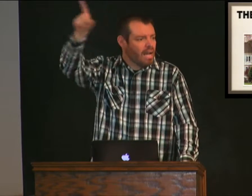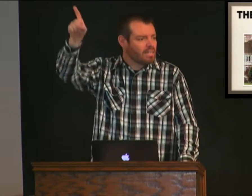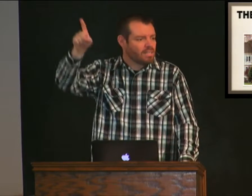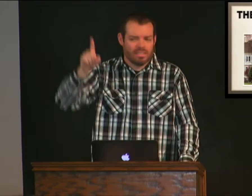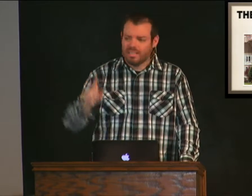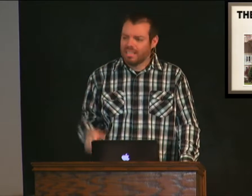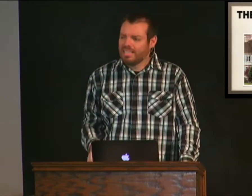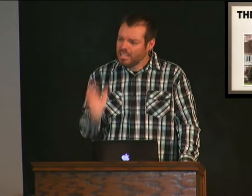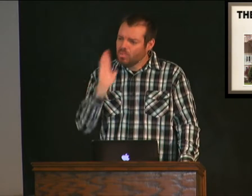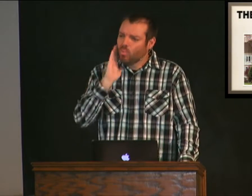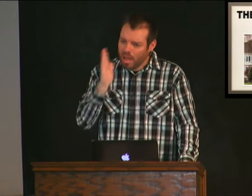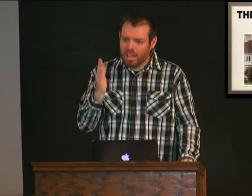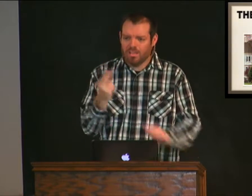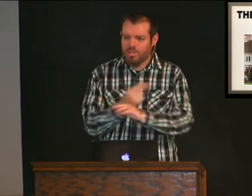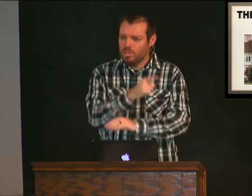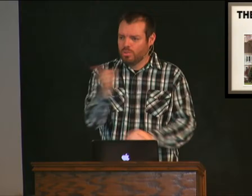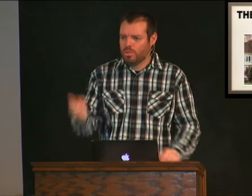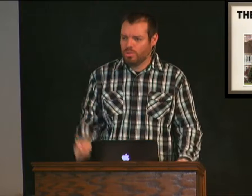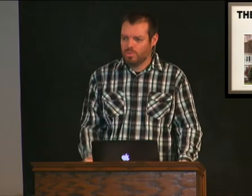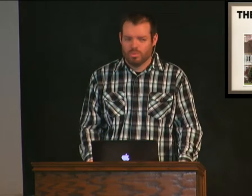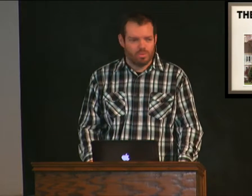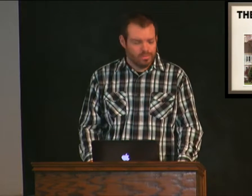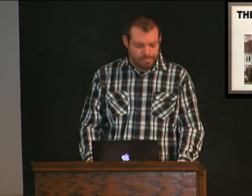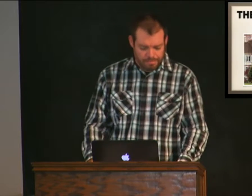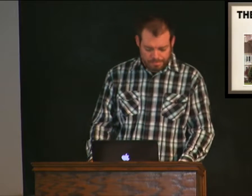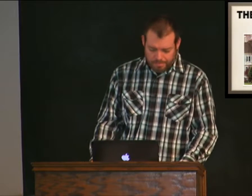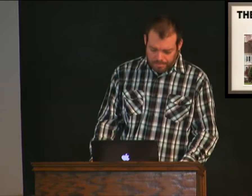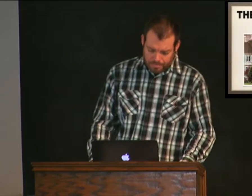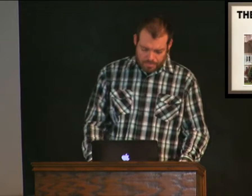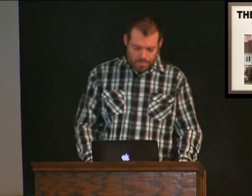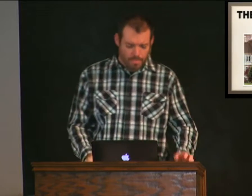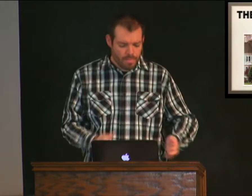With God, He will use you.